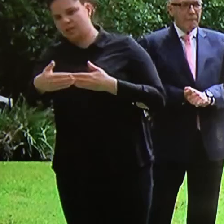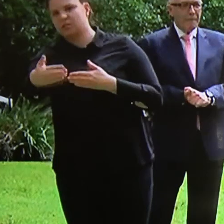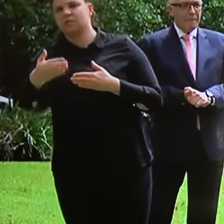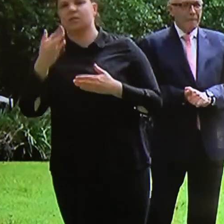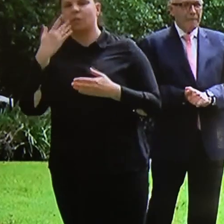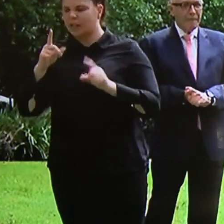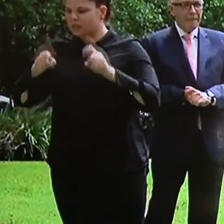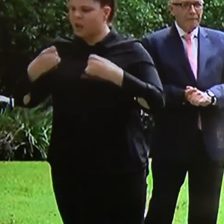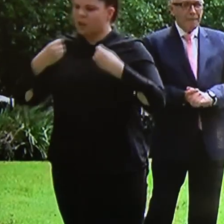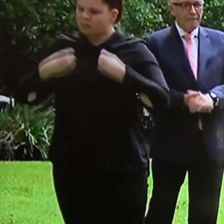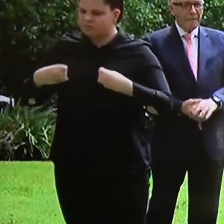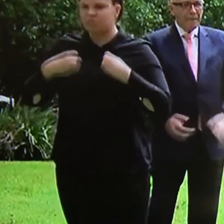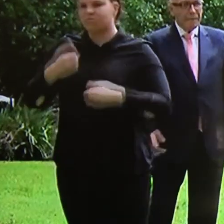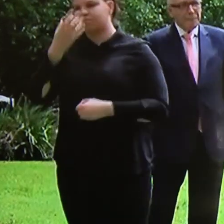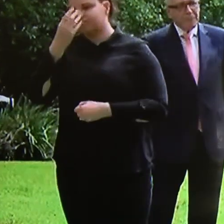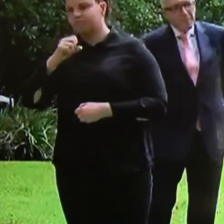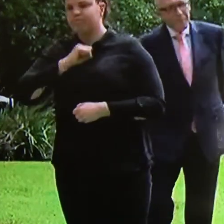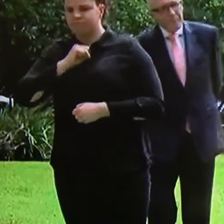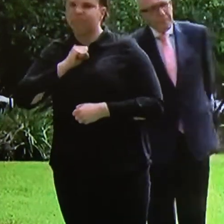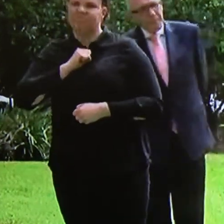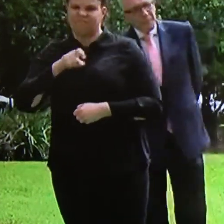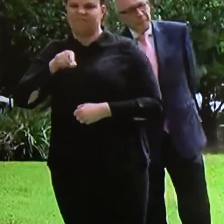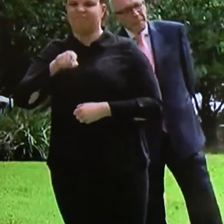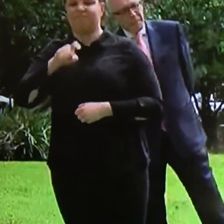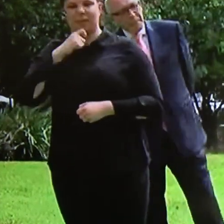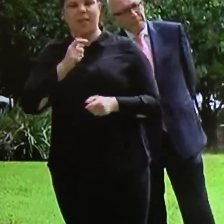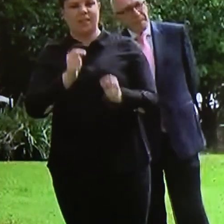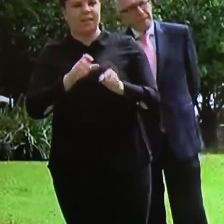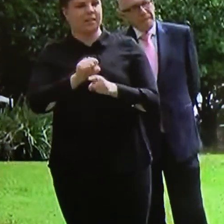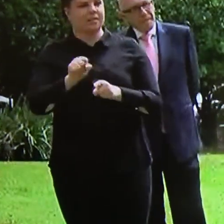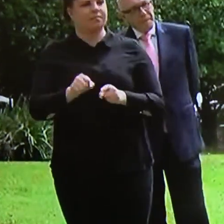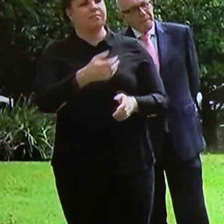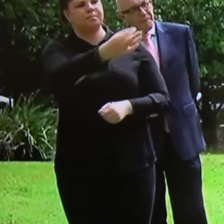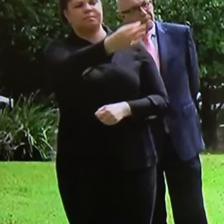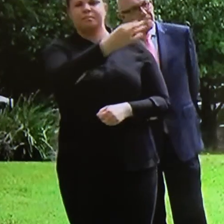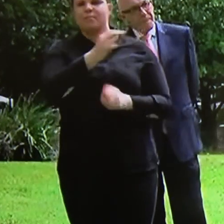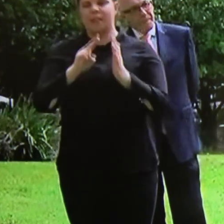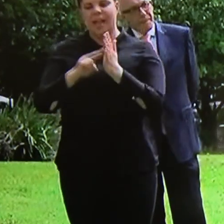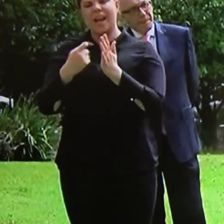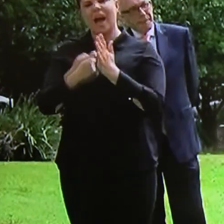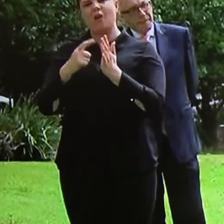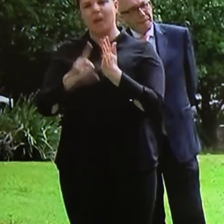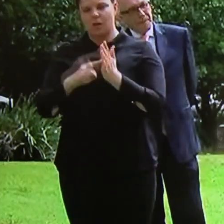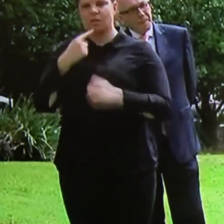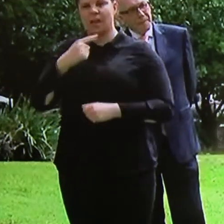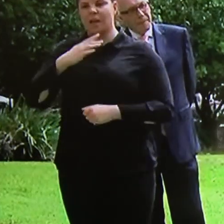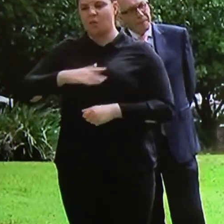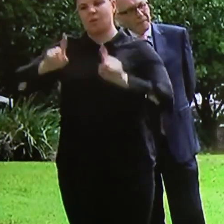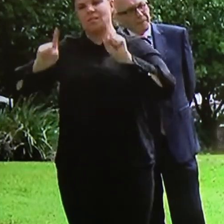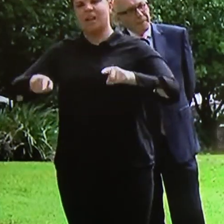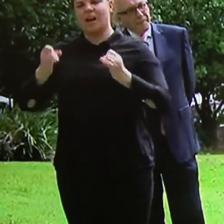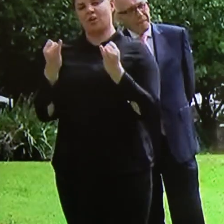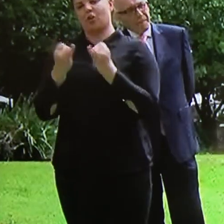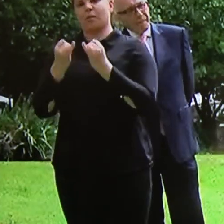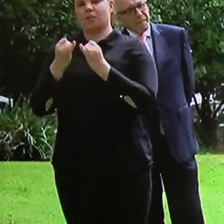of symptoms or just before it. Dr. Selvey, the NRL has flagged its intention to bring more